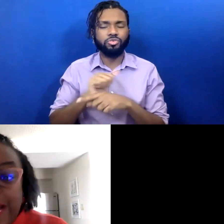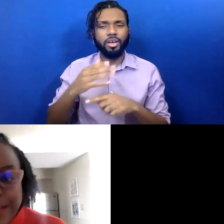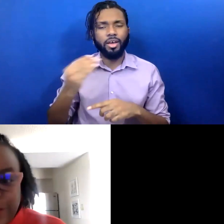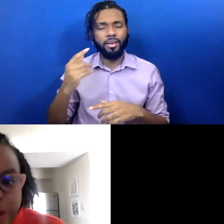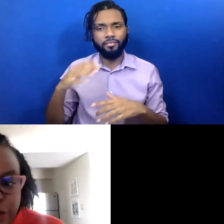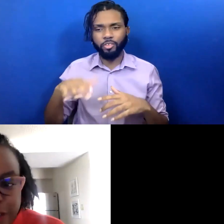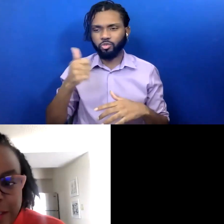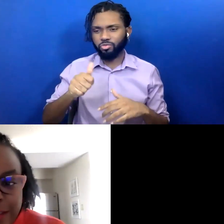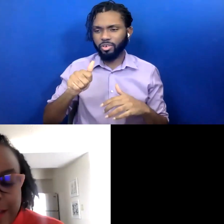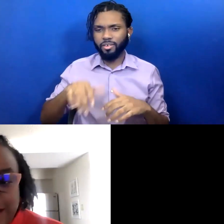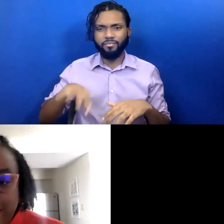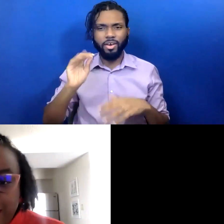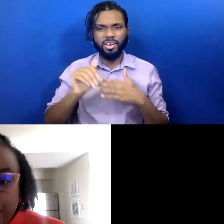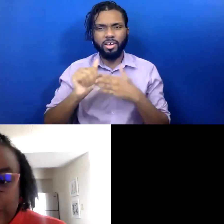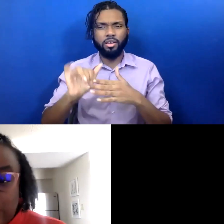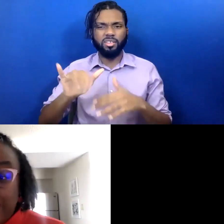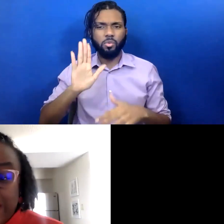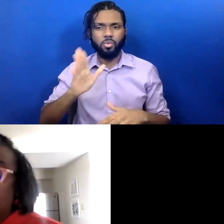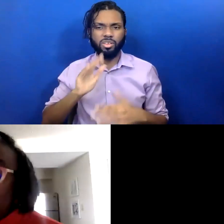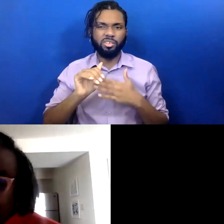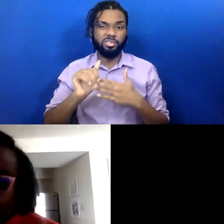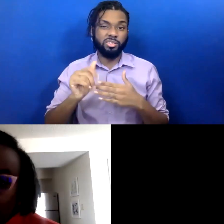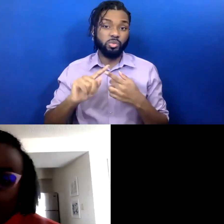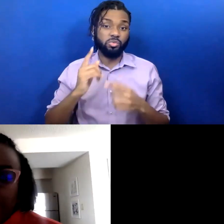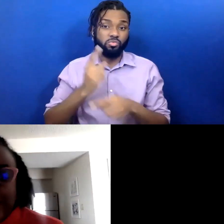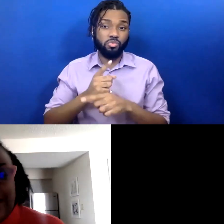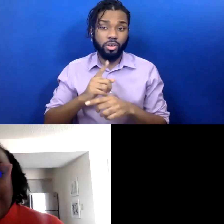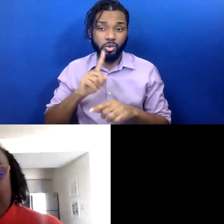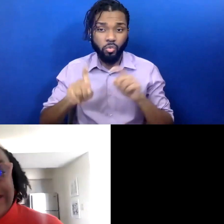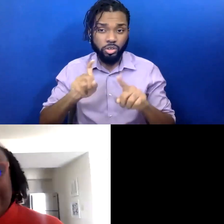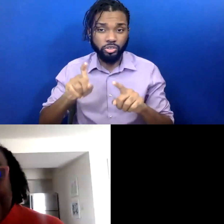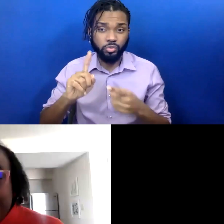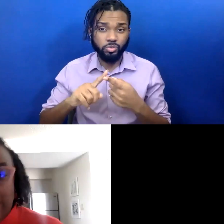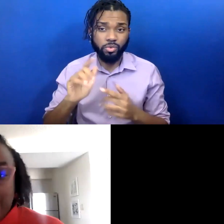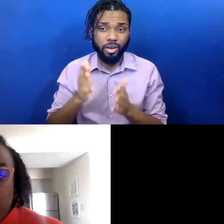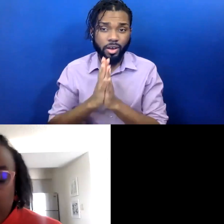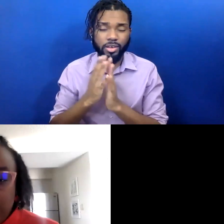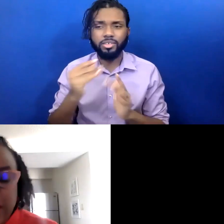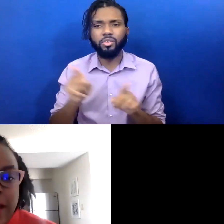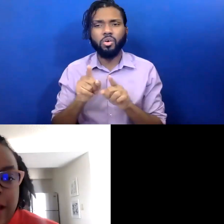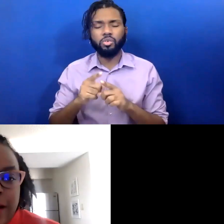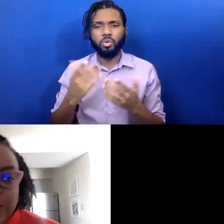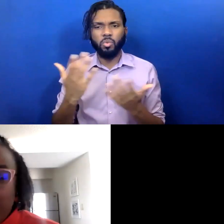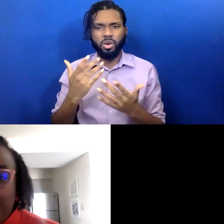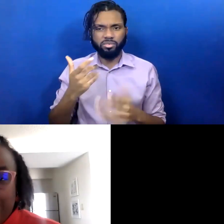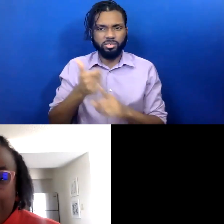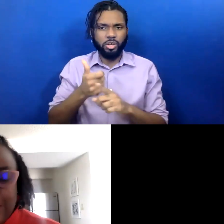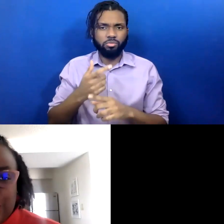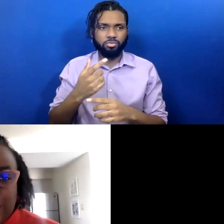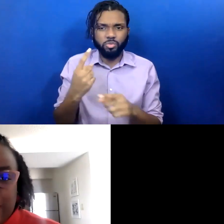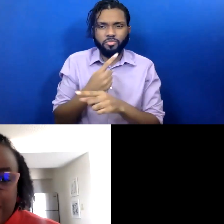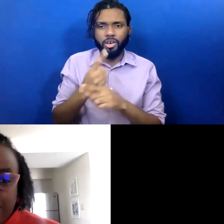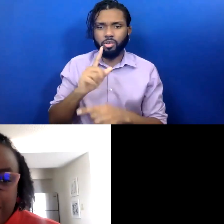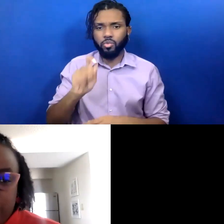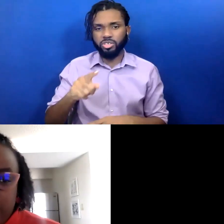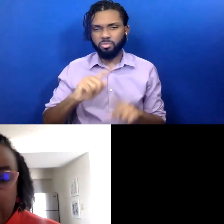the right kinds of questions to be asking and what kind of existed as a valid question. So I'll let Anna